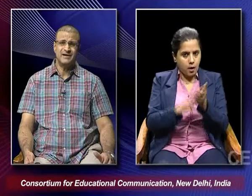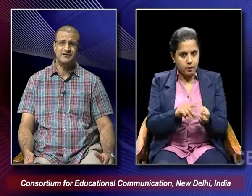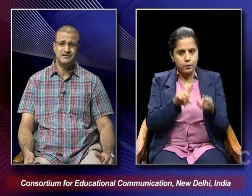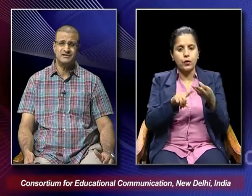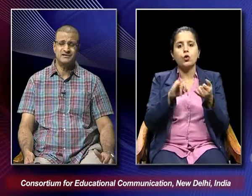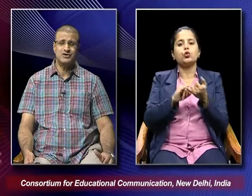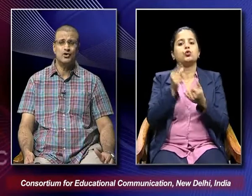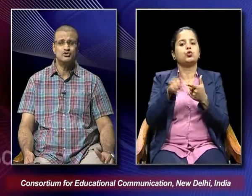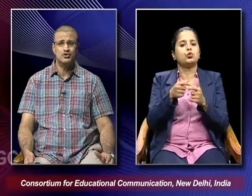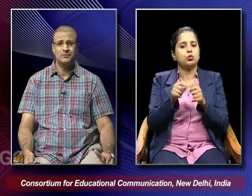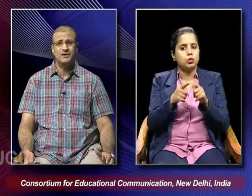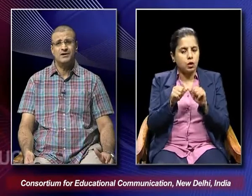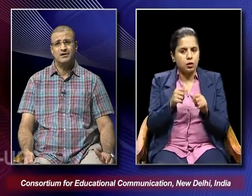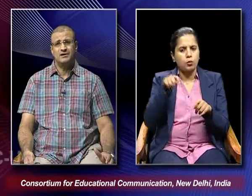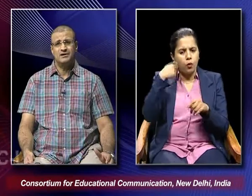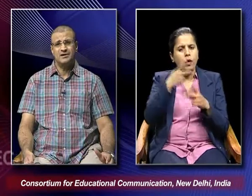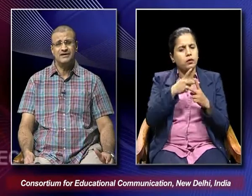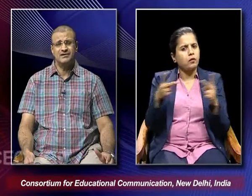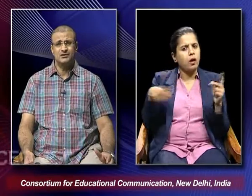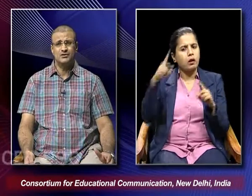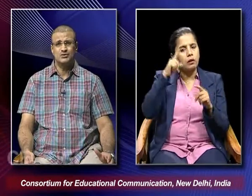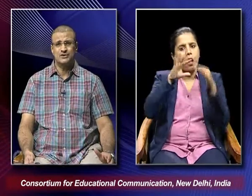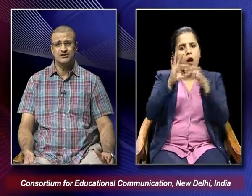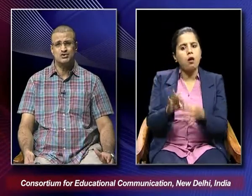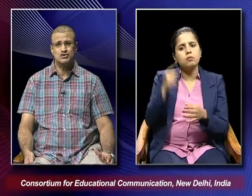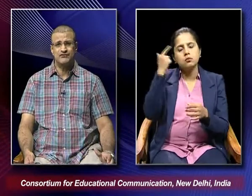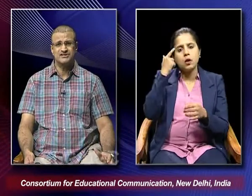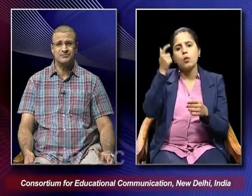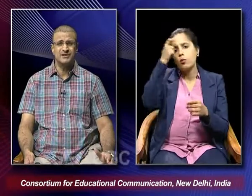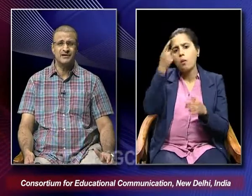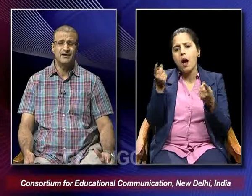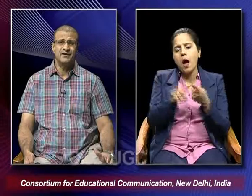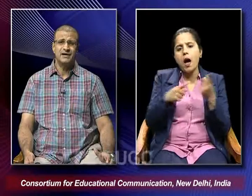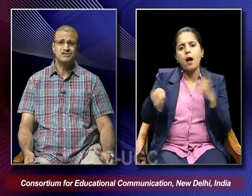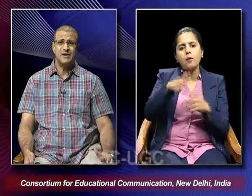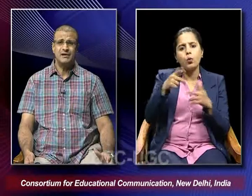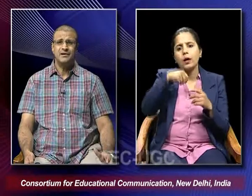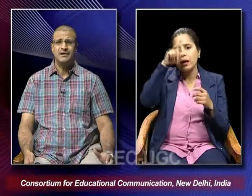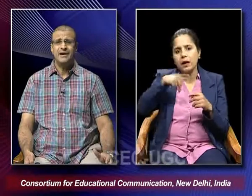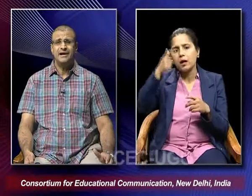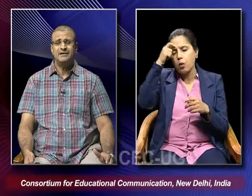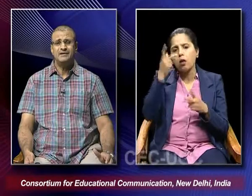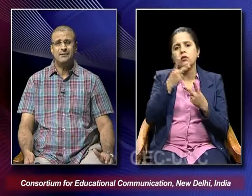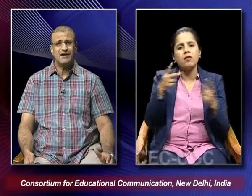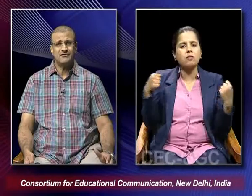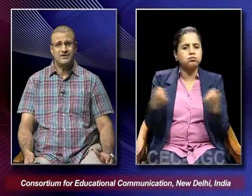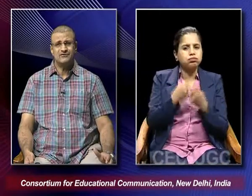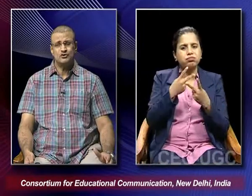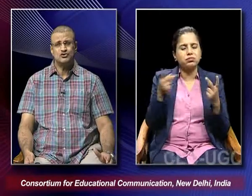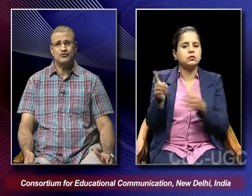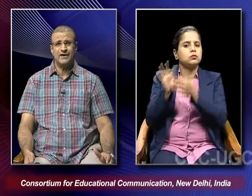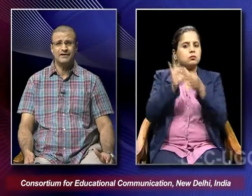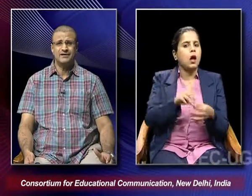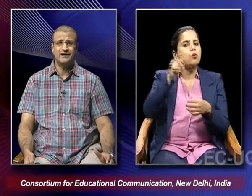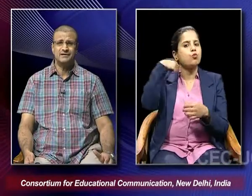that matter, they were also relating to the issues of nation building as well. And apart from that, we